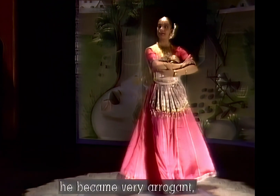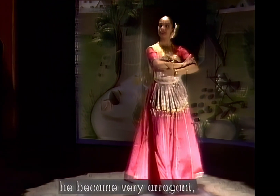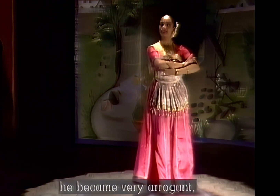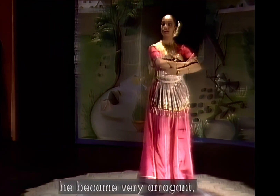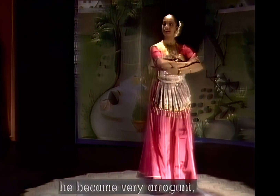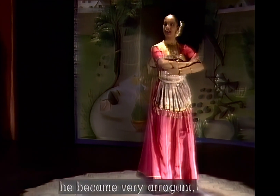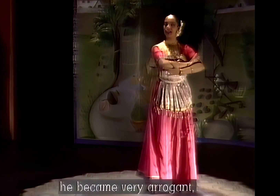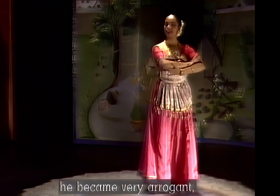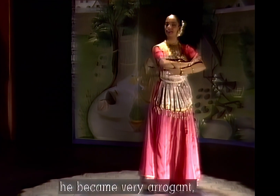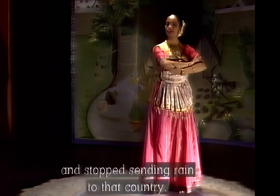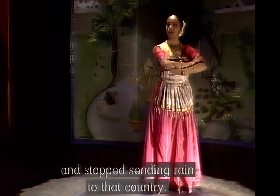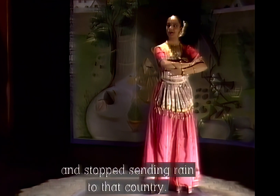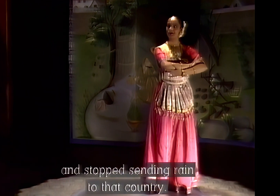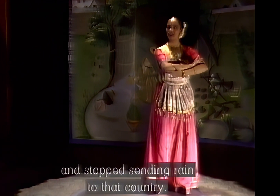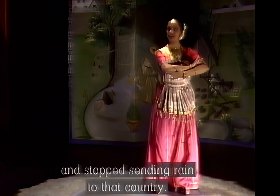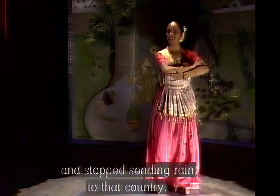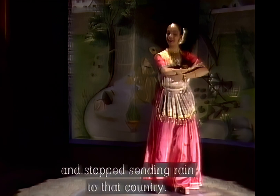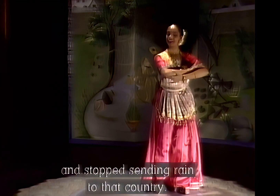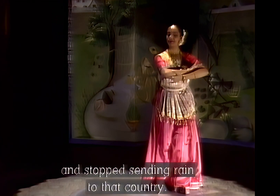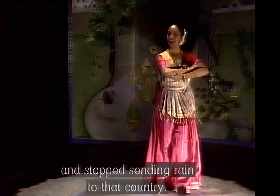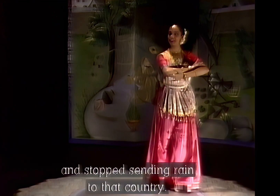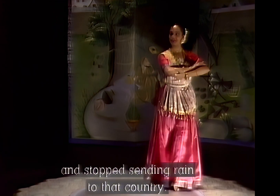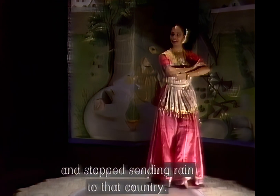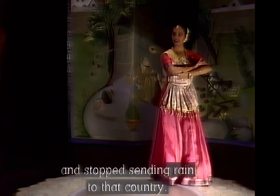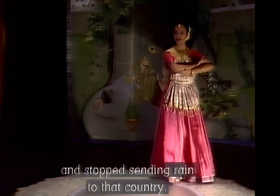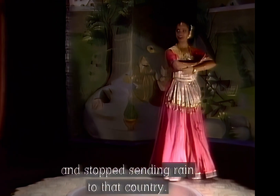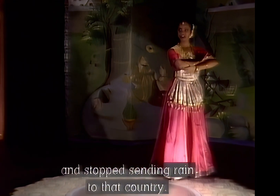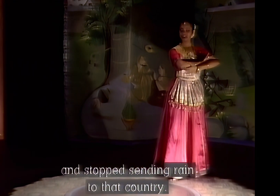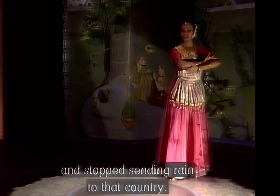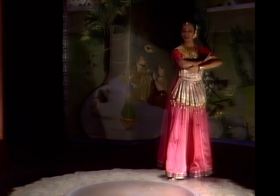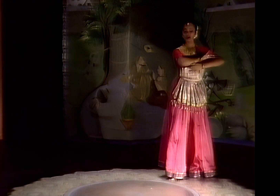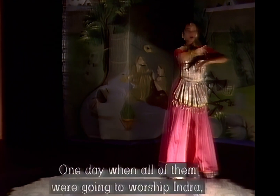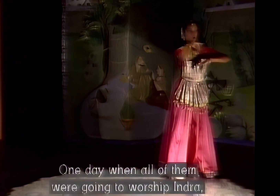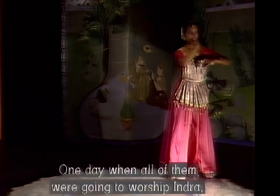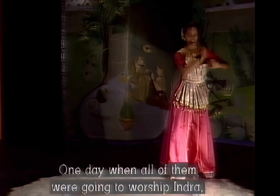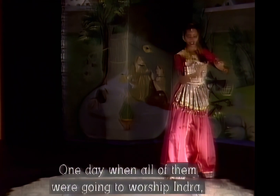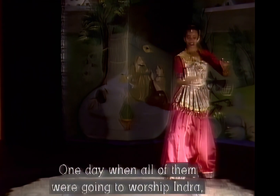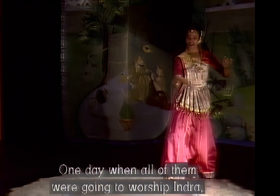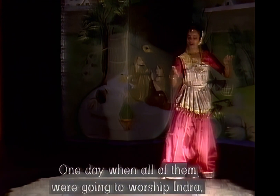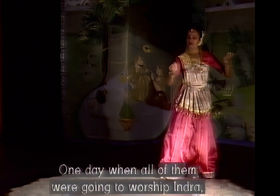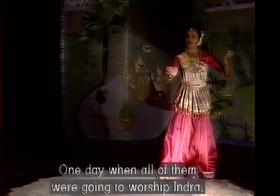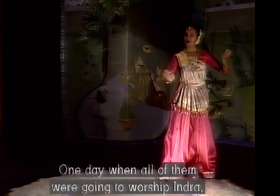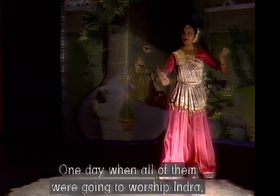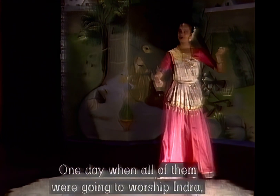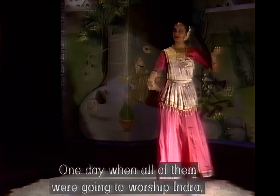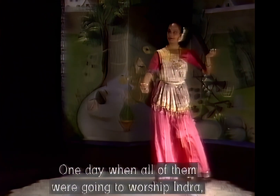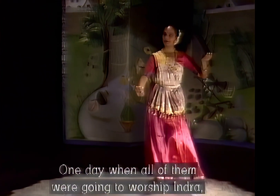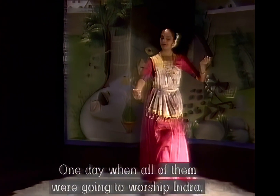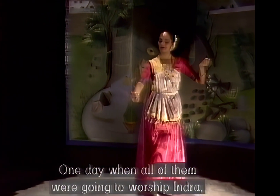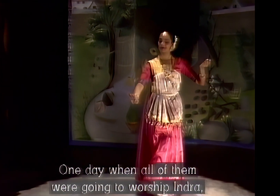arrogant and stopped sending rain to the country. One day, when all of them